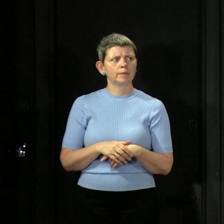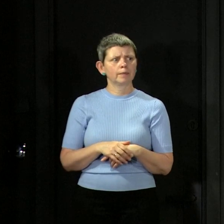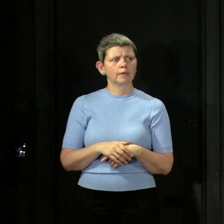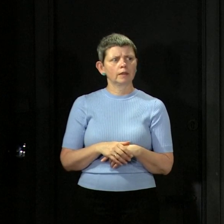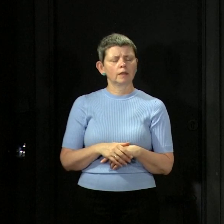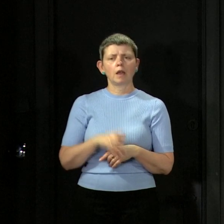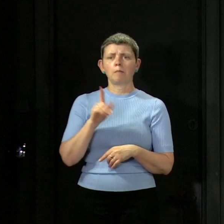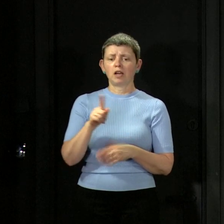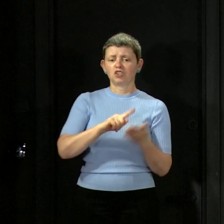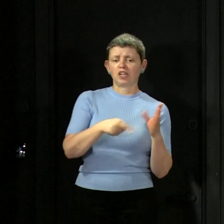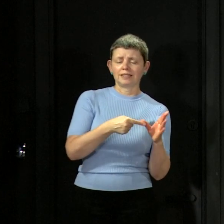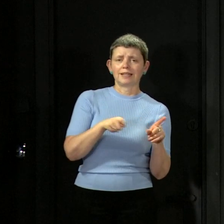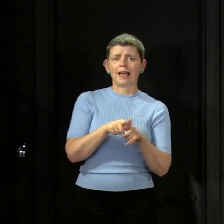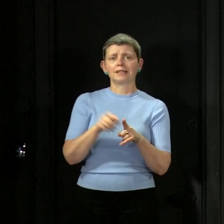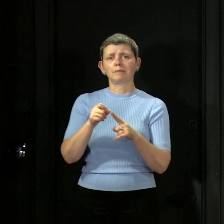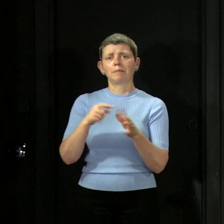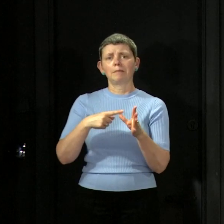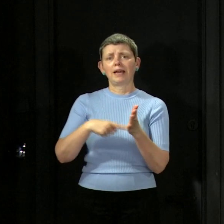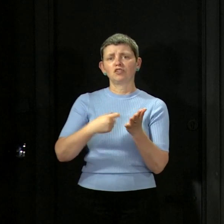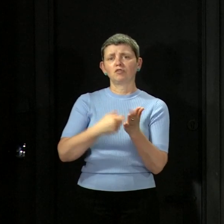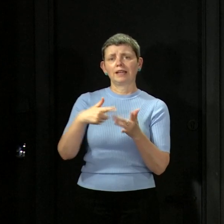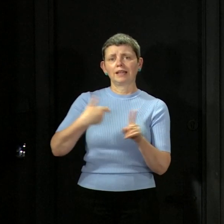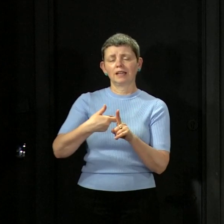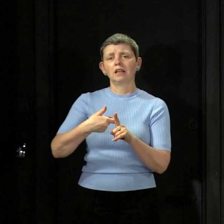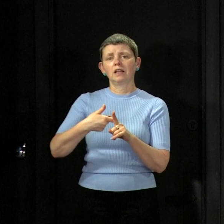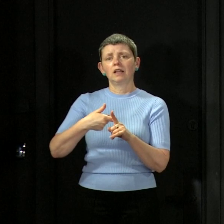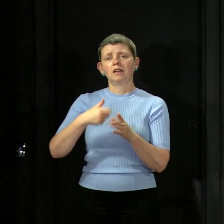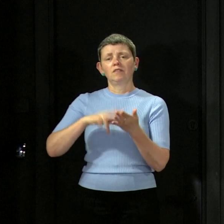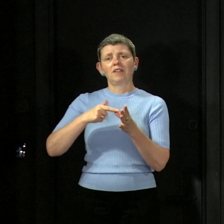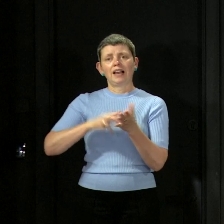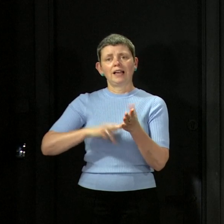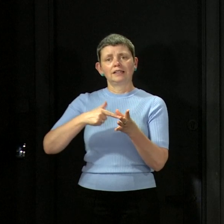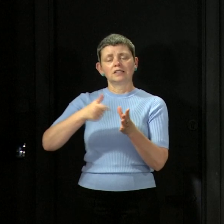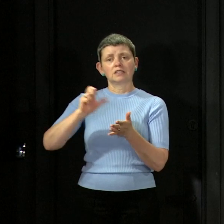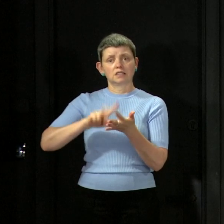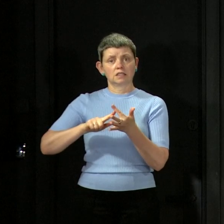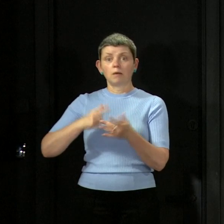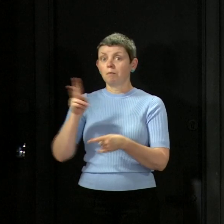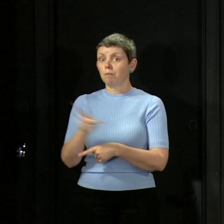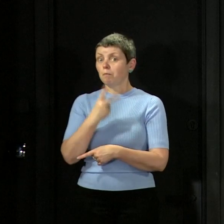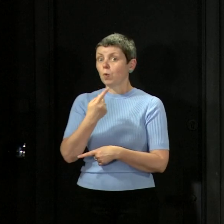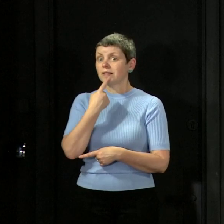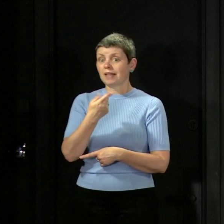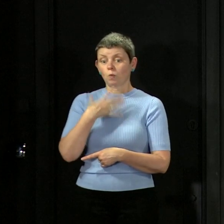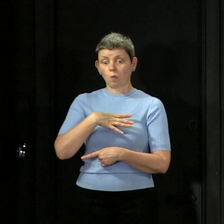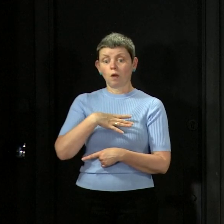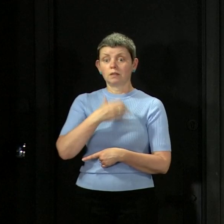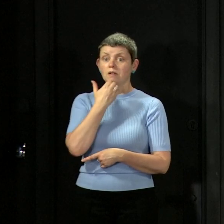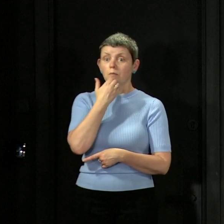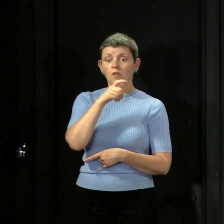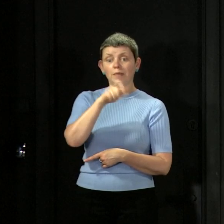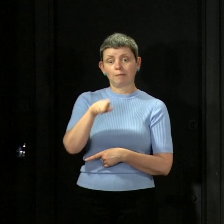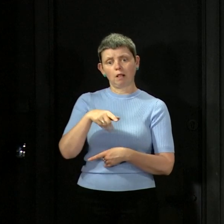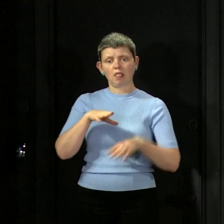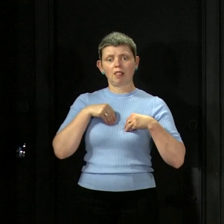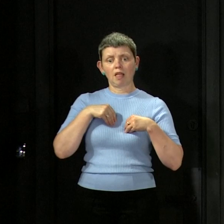Patrick Vallance in the previous day both saying we want to increase the number of people infected to get herd immunity."